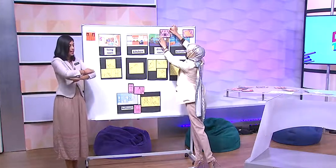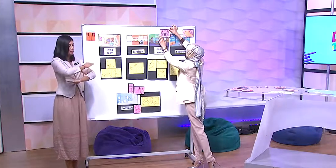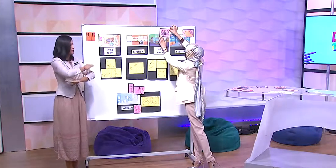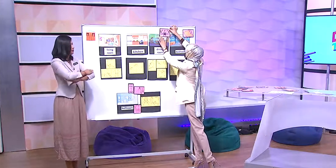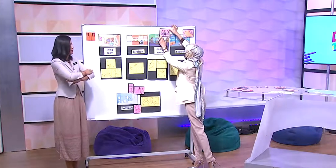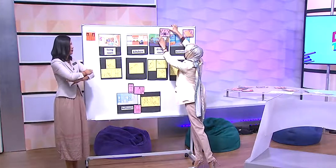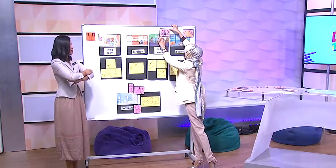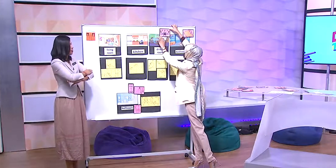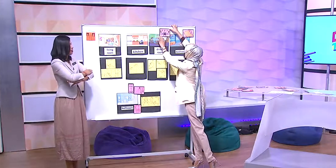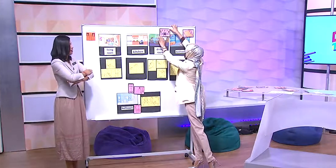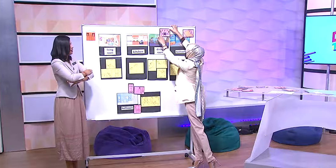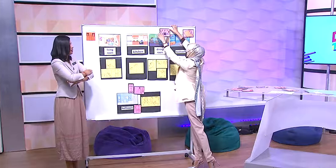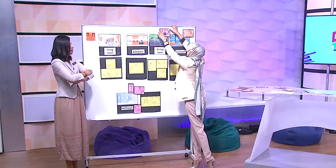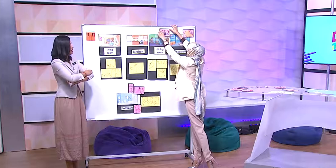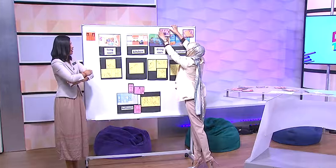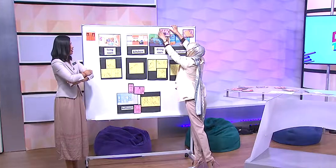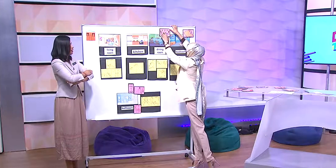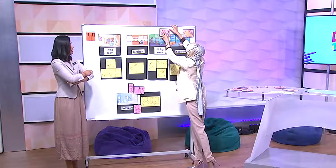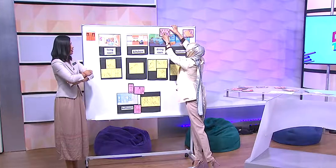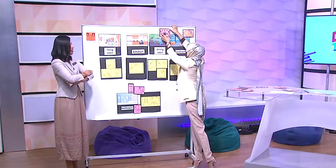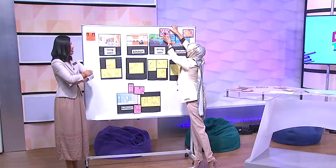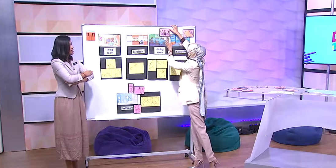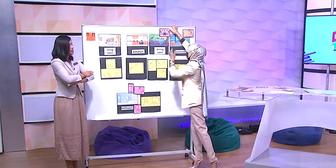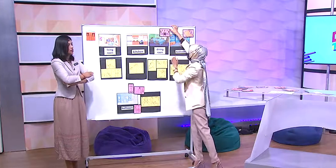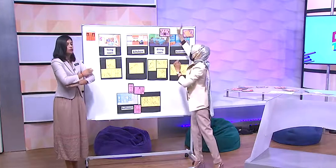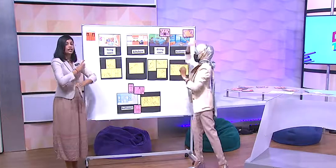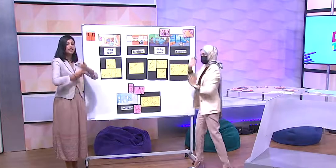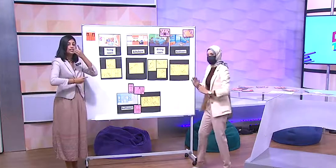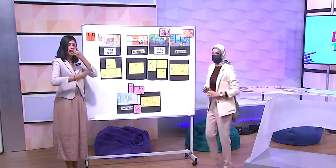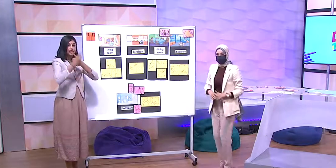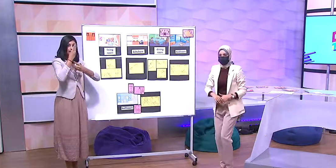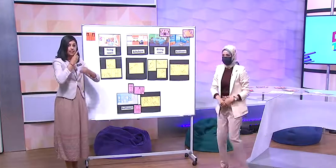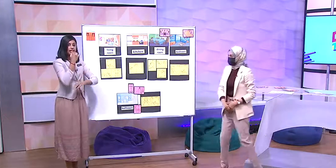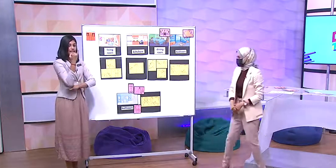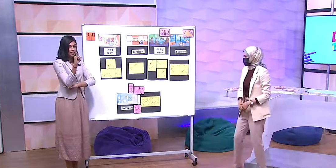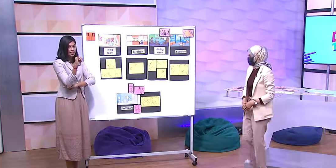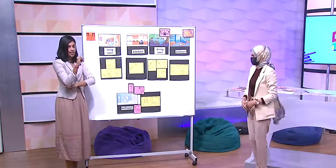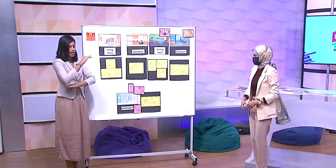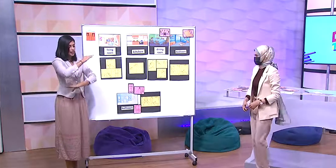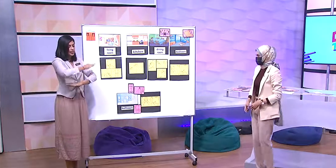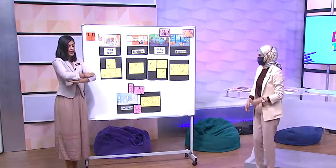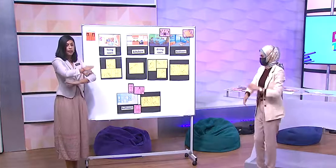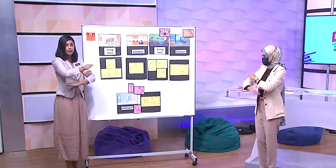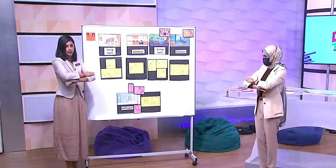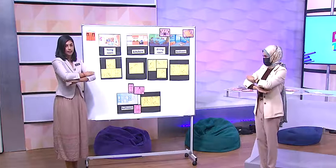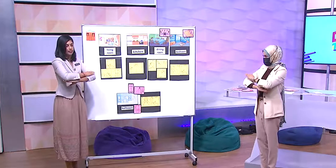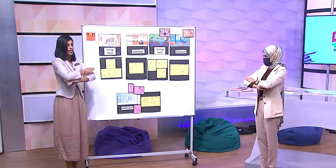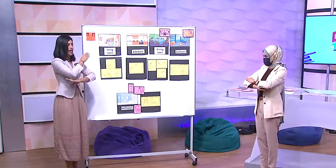table. Dining table. Okay. Okay. So, you sign dining table. Table.